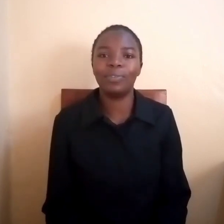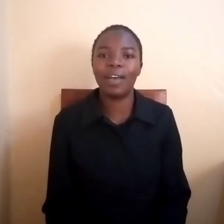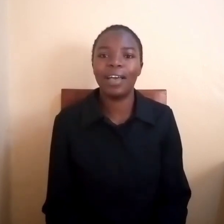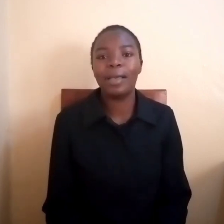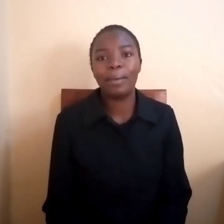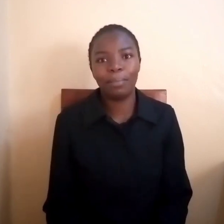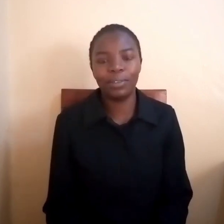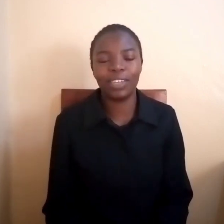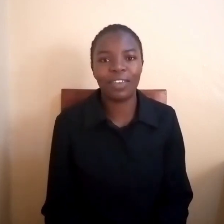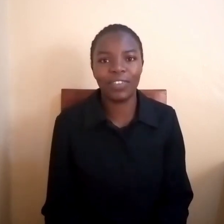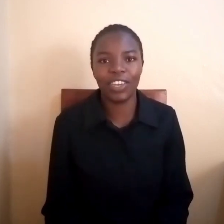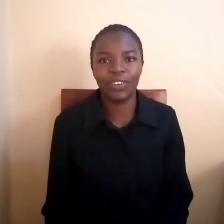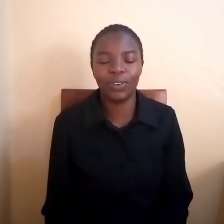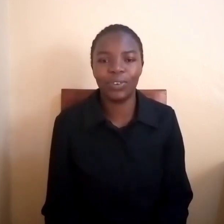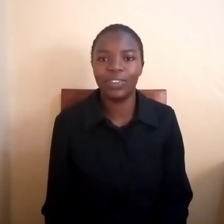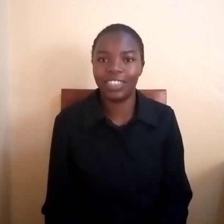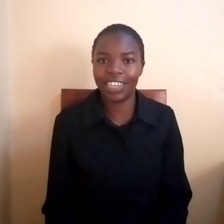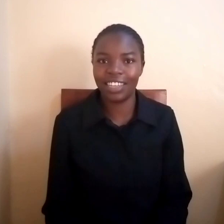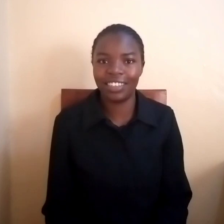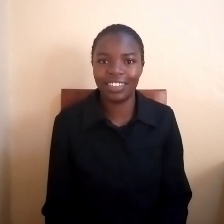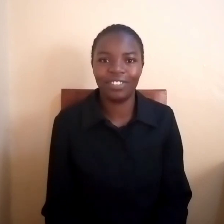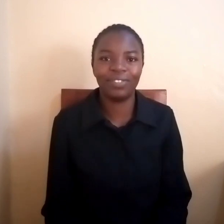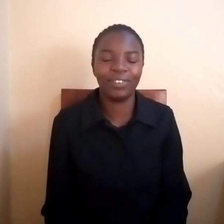sure put a video just for